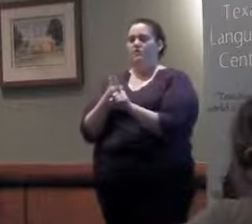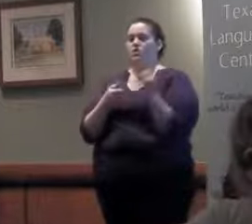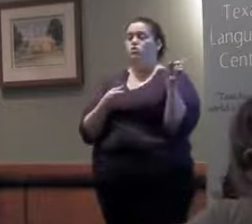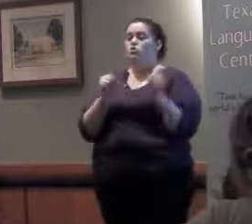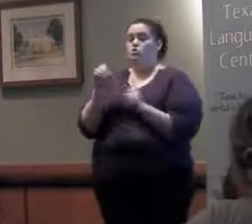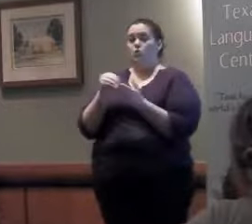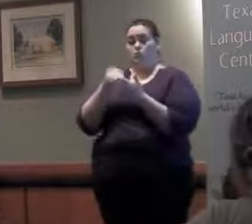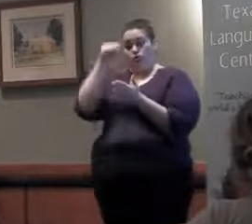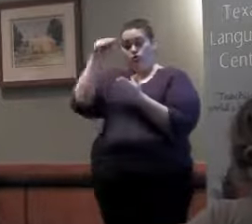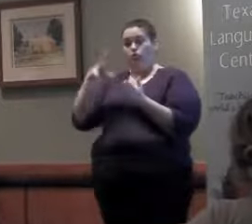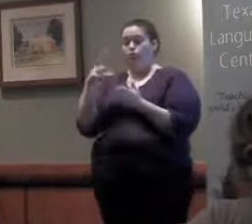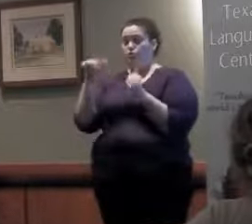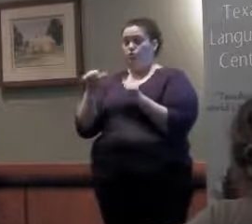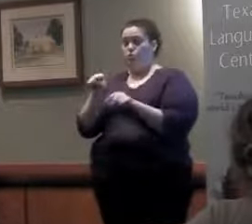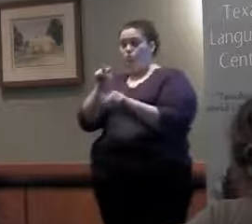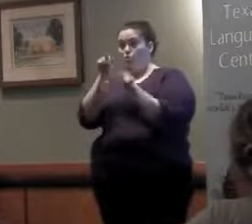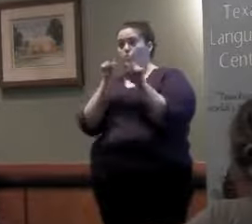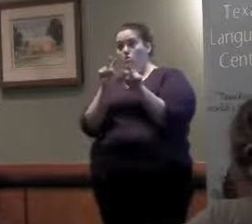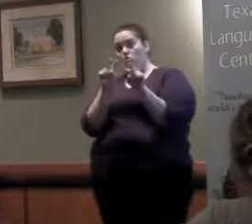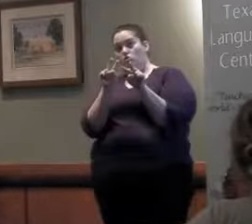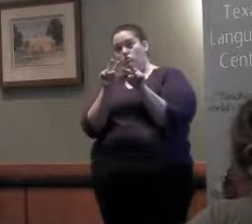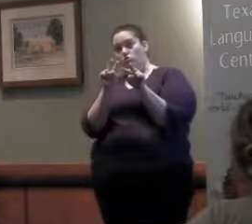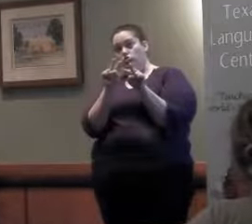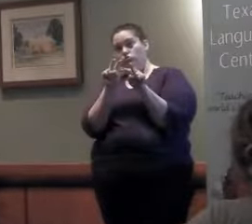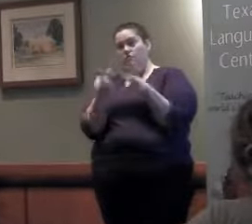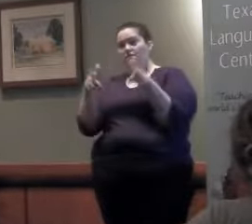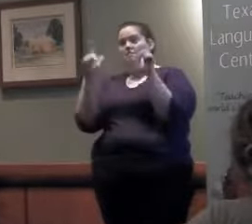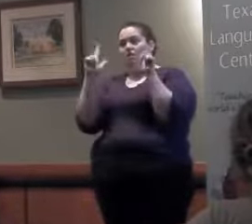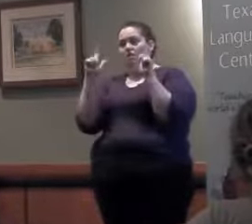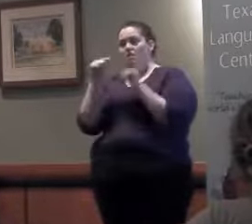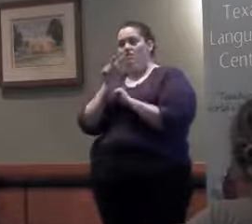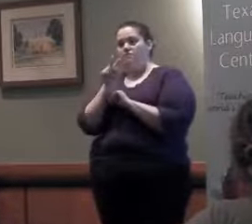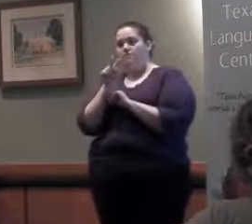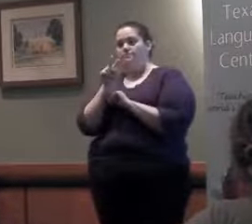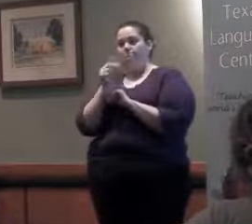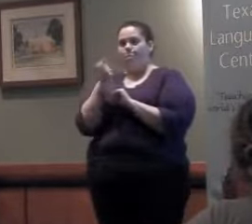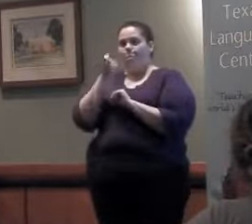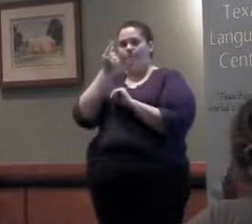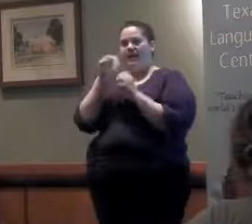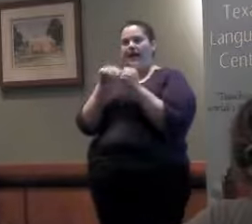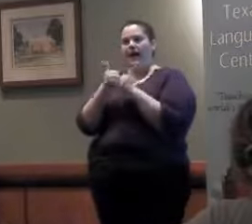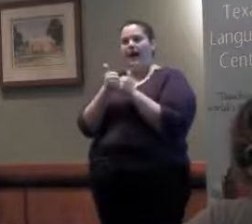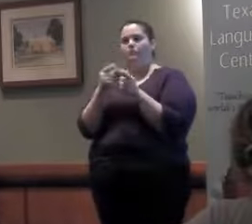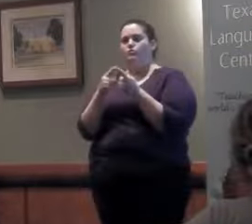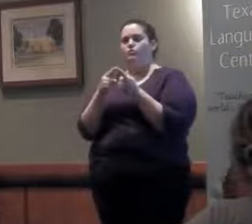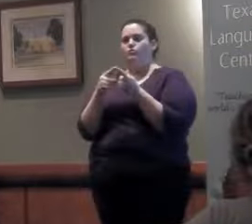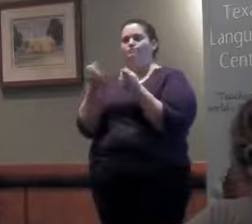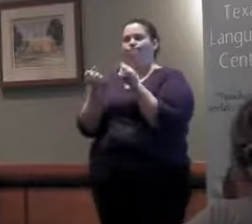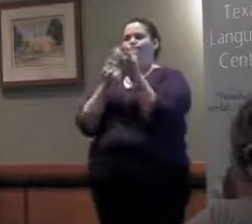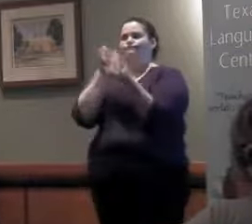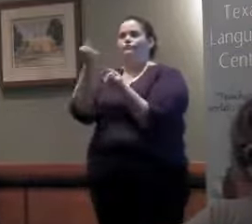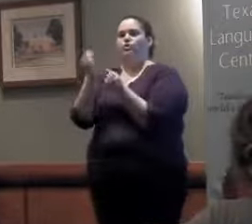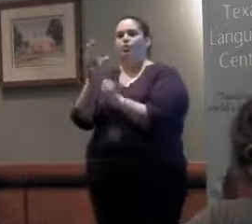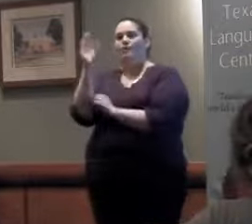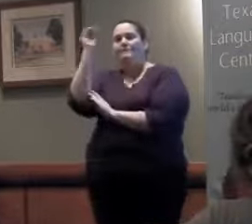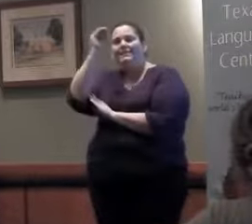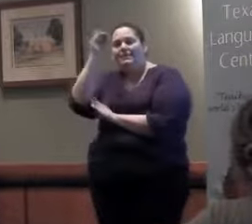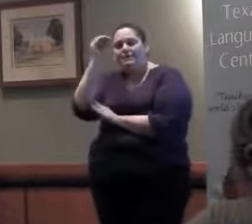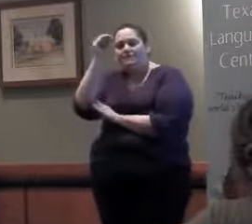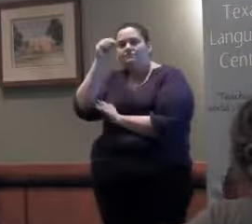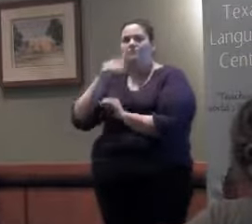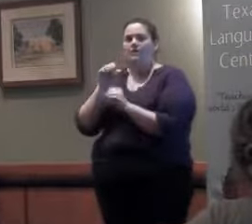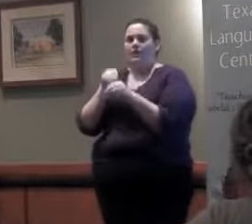could watch these as ways to understand how you deliver a message in ASL, deliver your opinion on